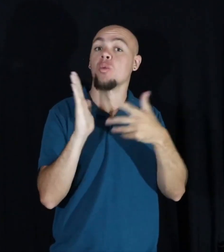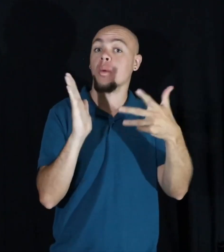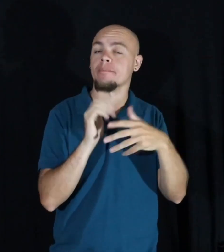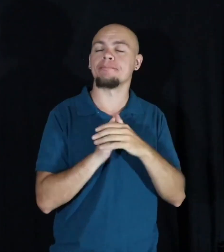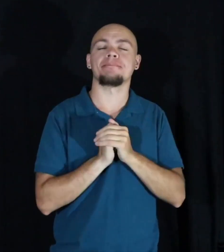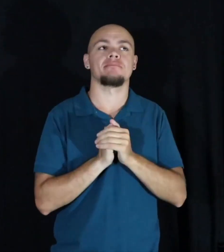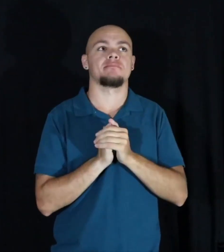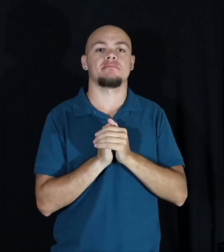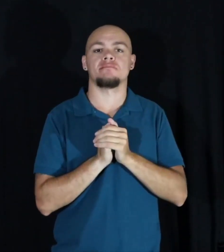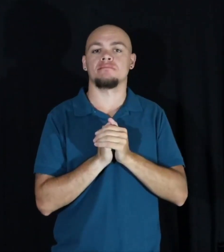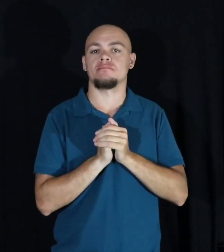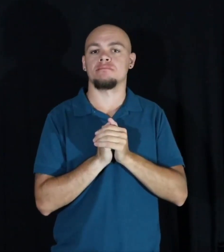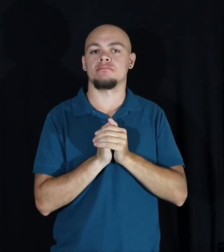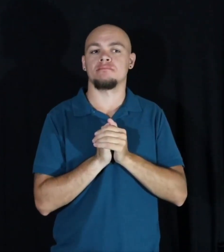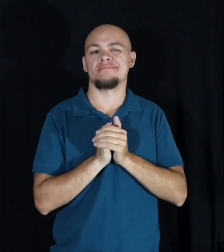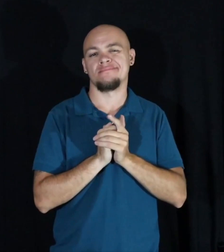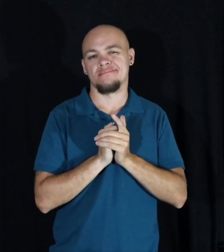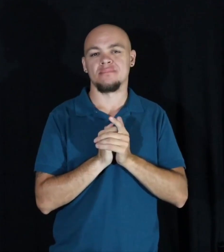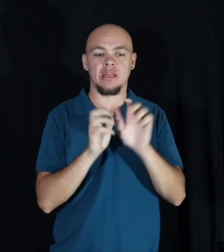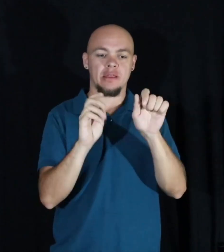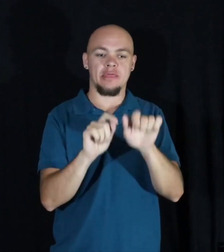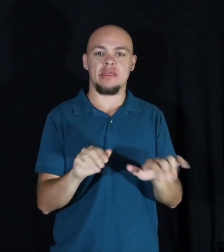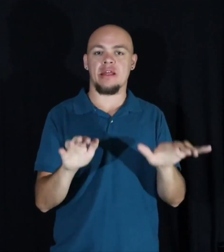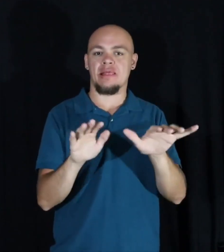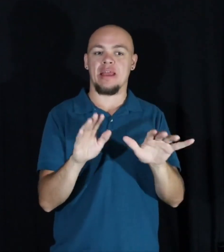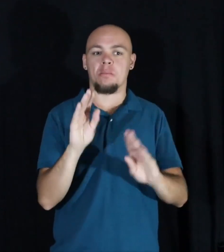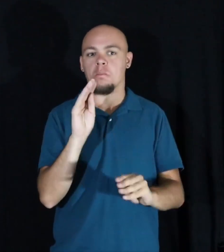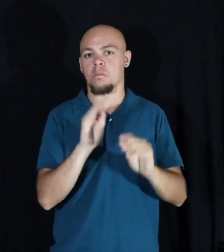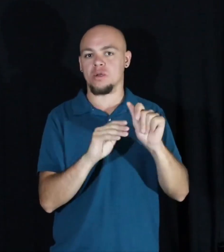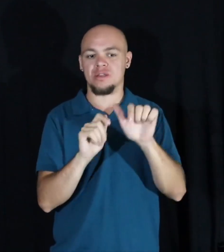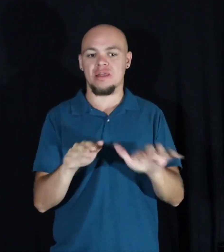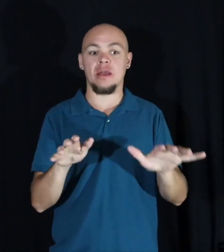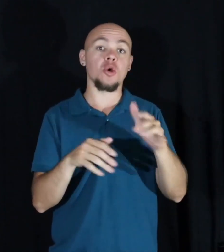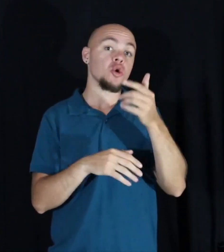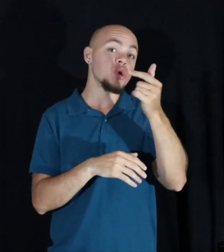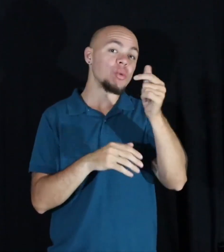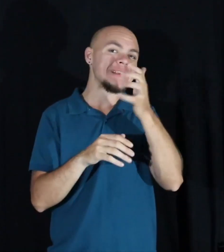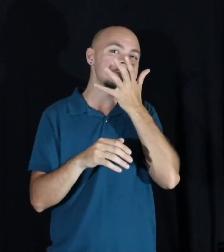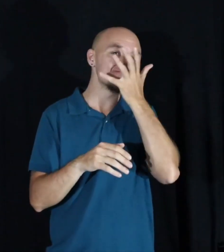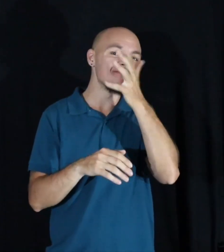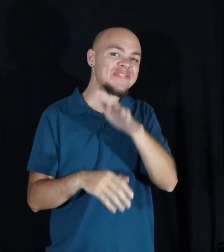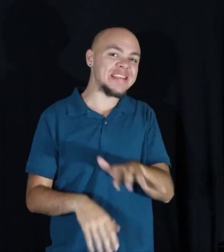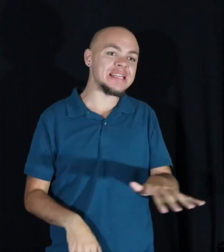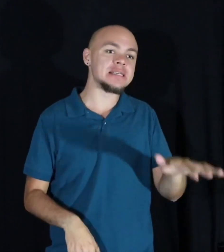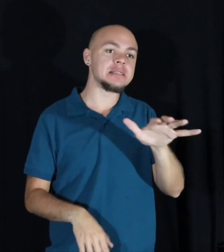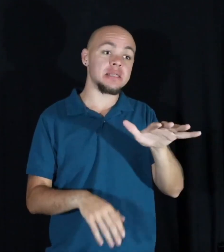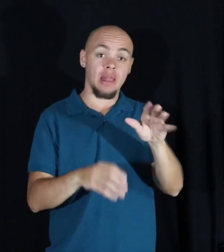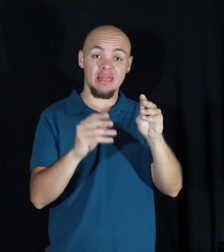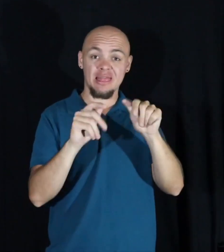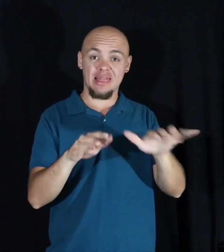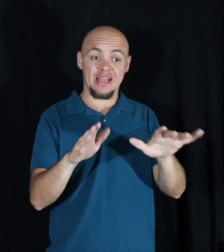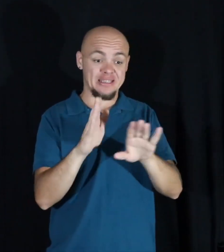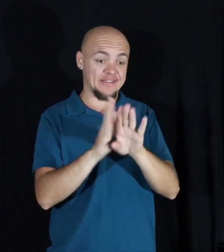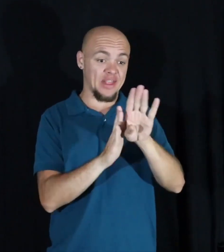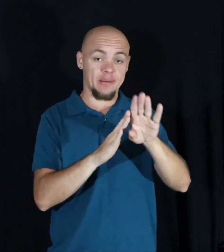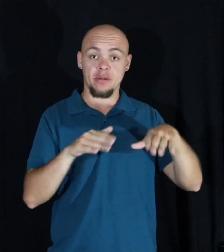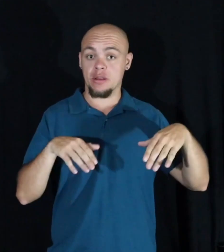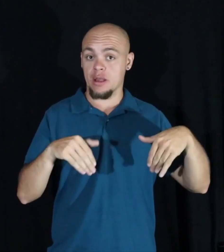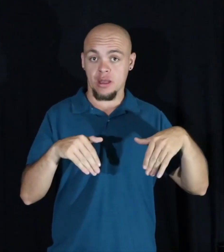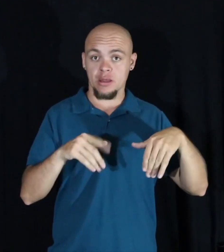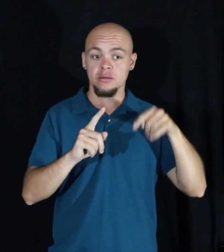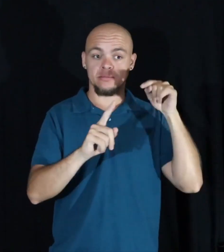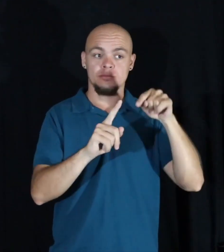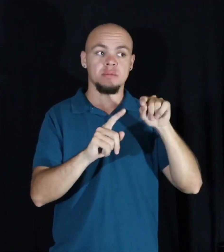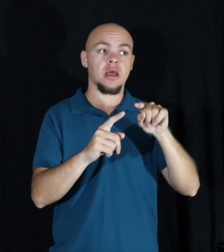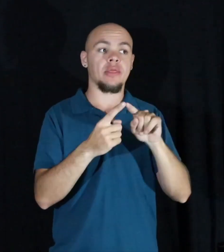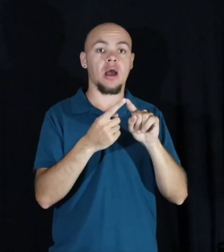say, is majority of the land in Nigeria. We have a lot of green field and a lot of undeveloped land. However, on the other end of